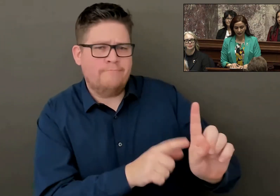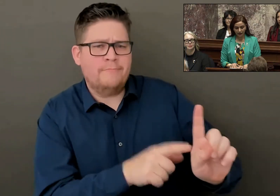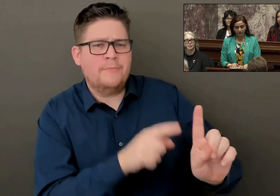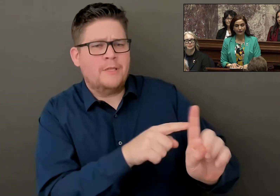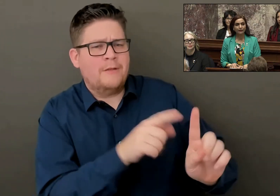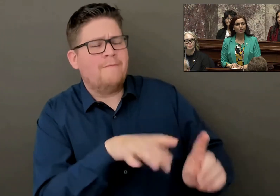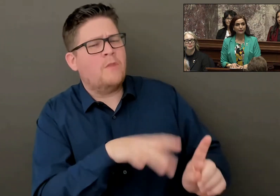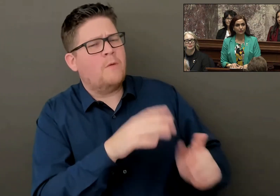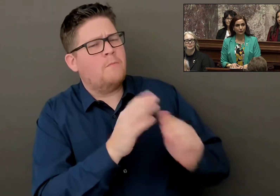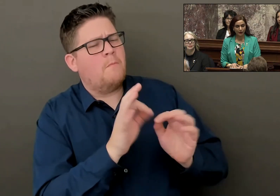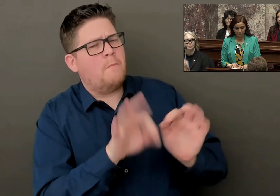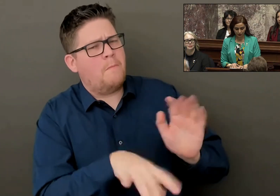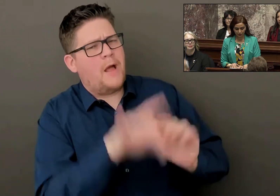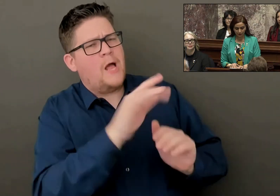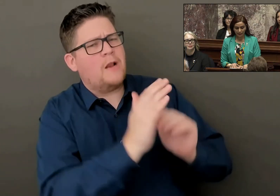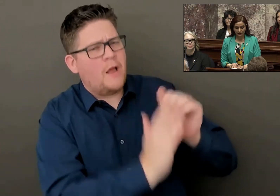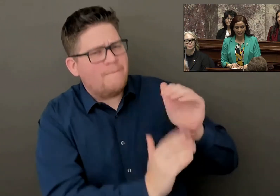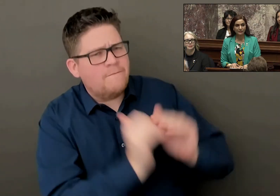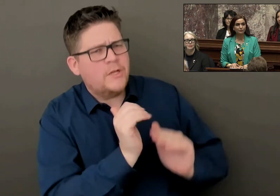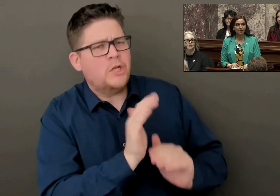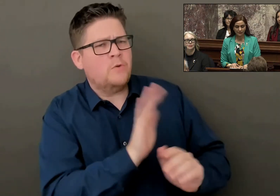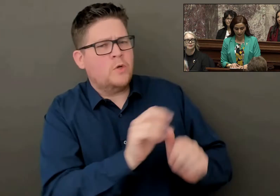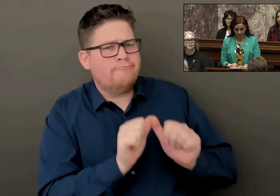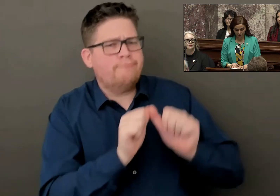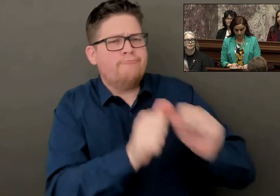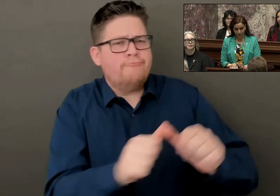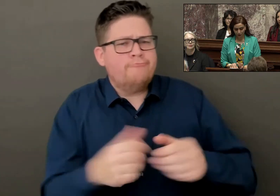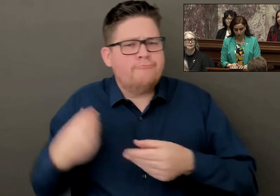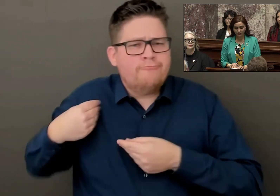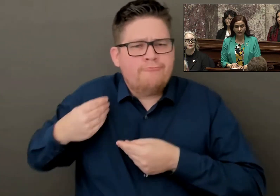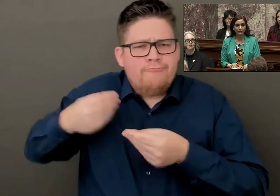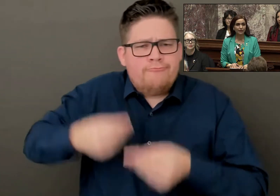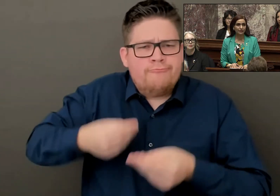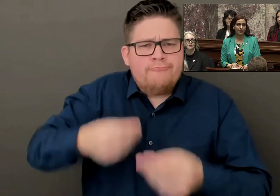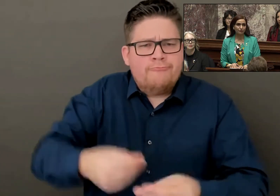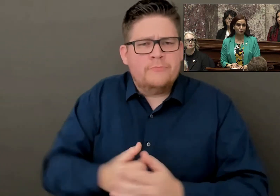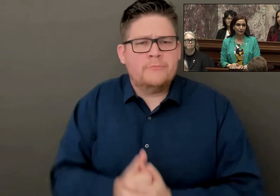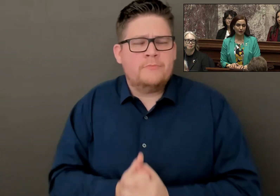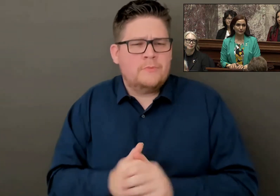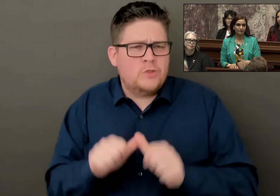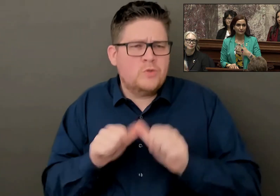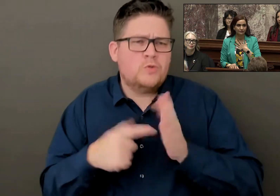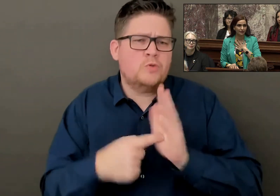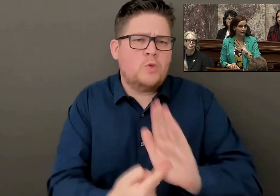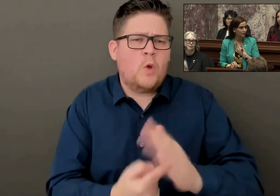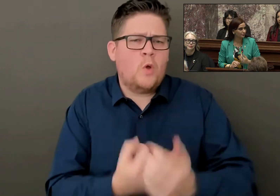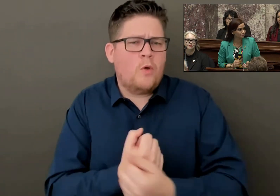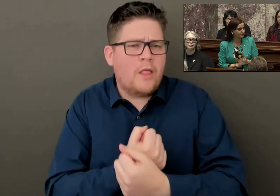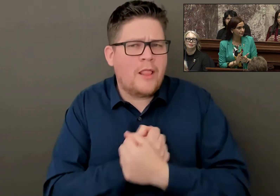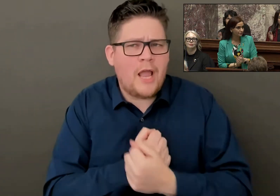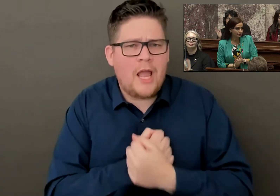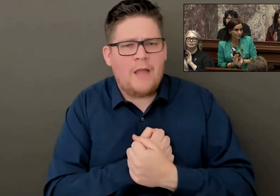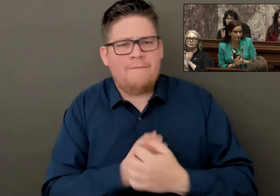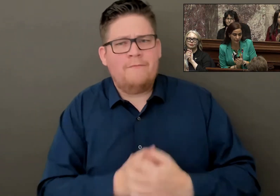in the love that surrounds you. Rest in peace, Lanella. You will be never forgotten. Thank